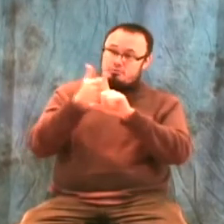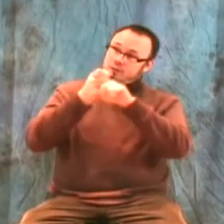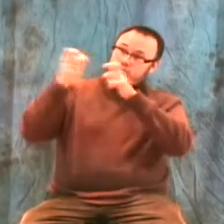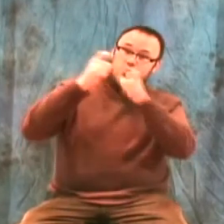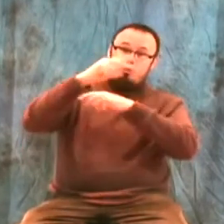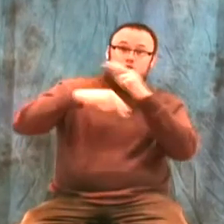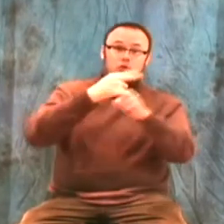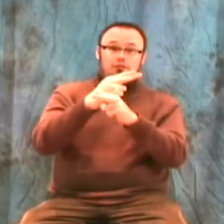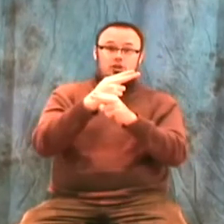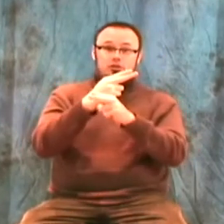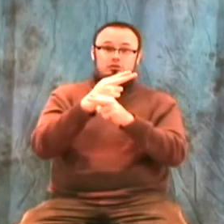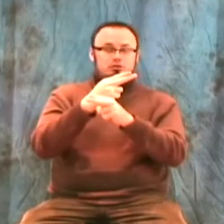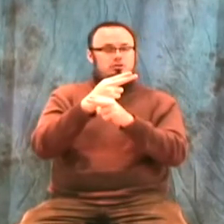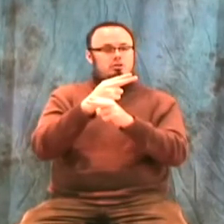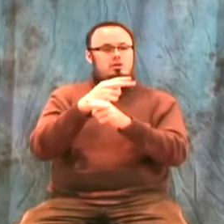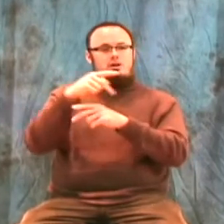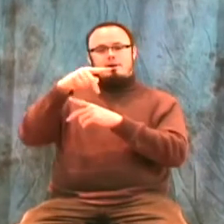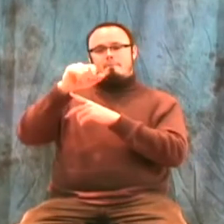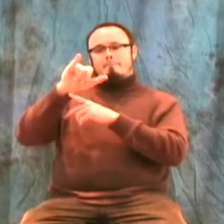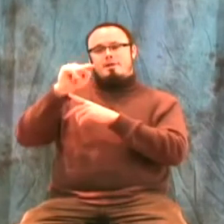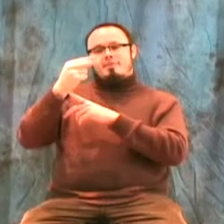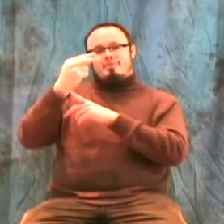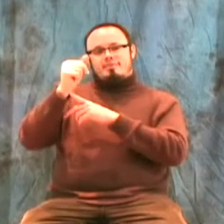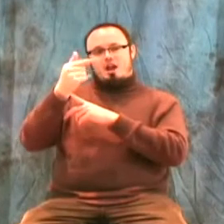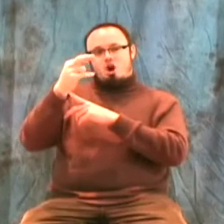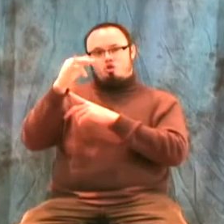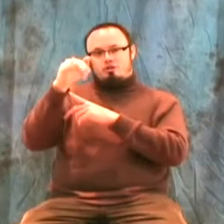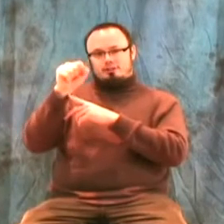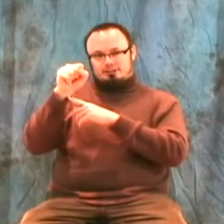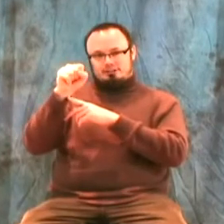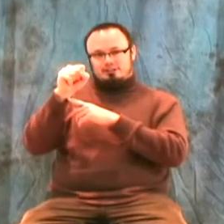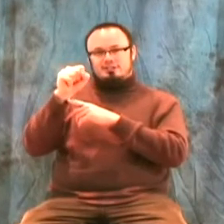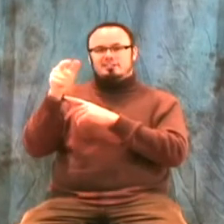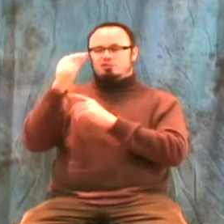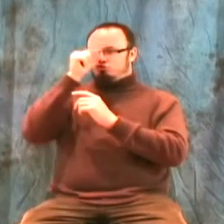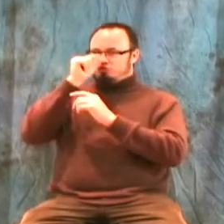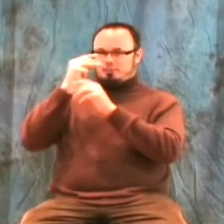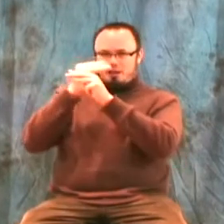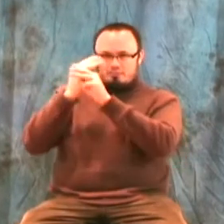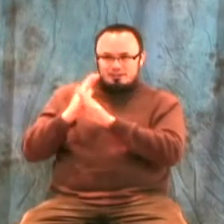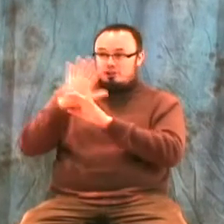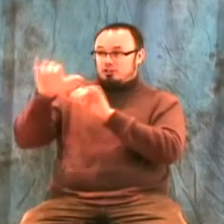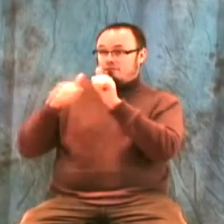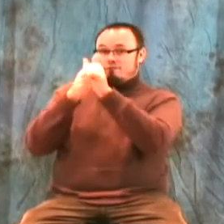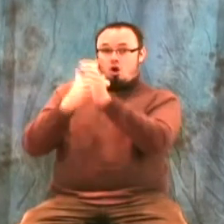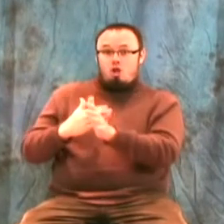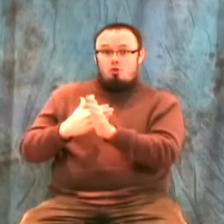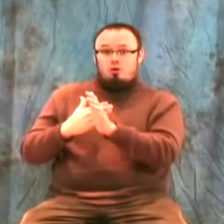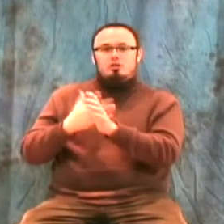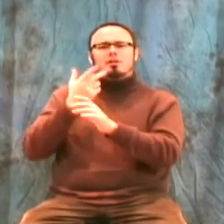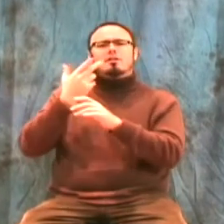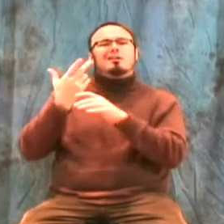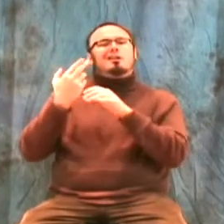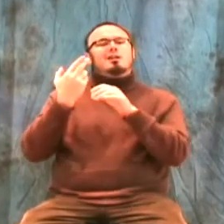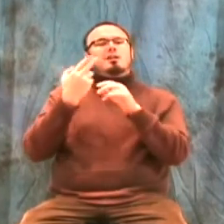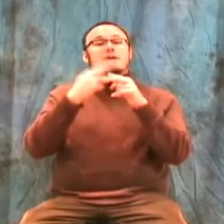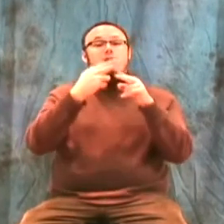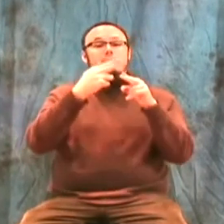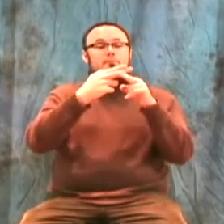Pythagoras, the famous Greek mathematician, and his followers turned numbers into deities. Others